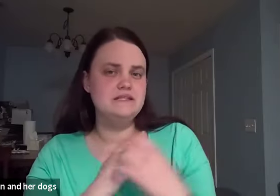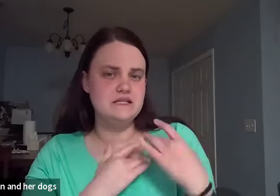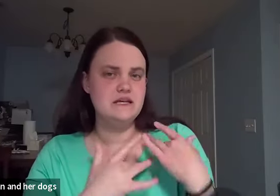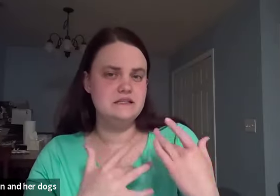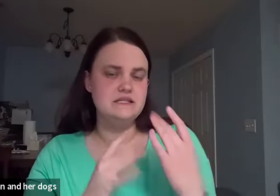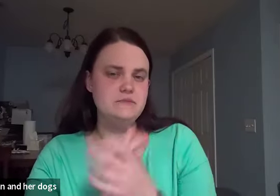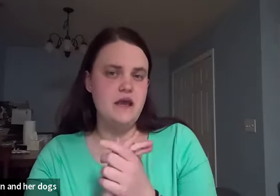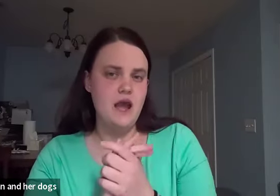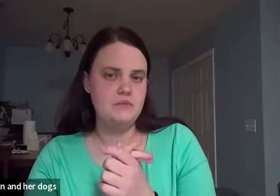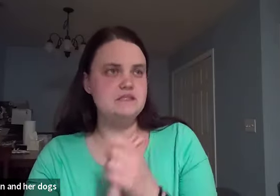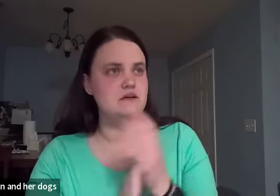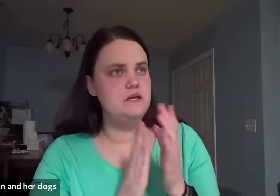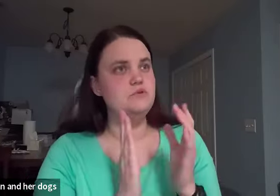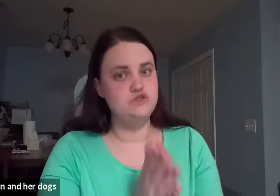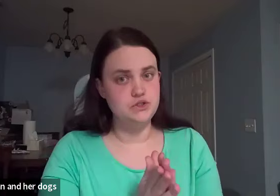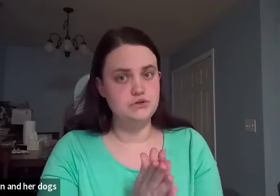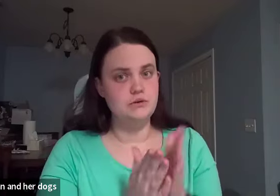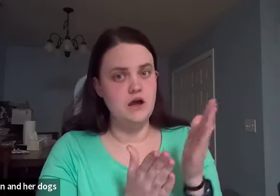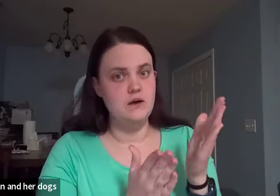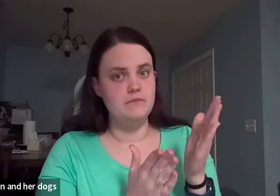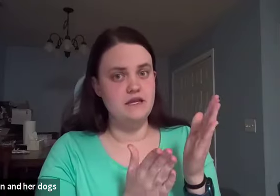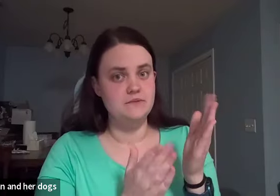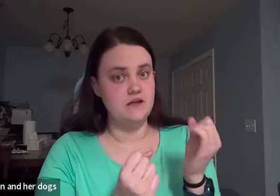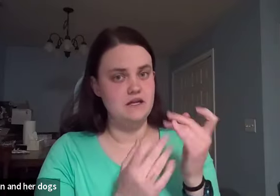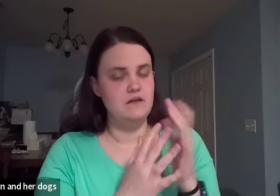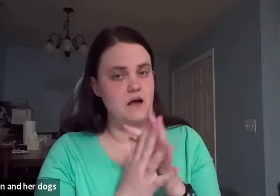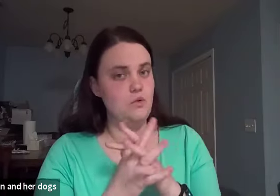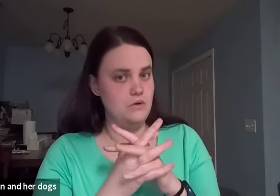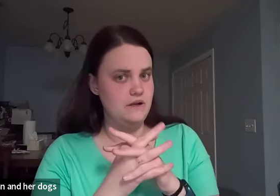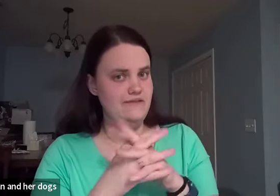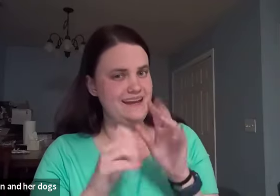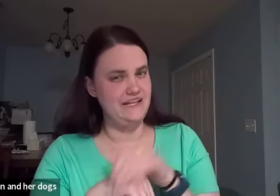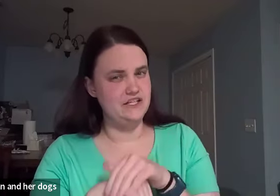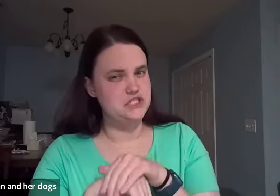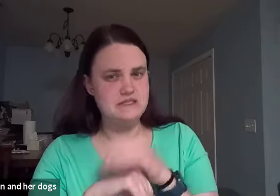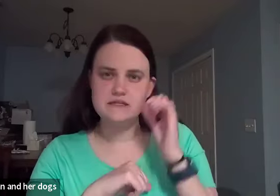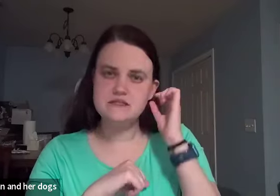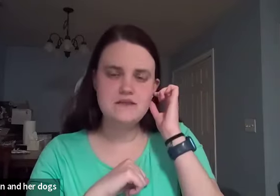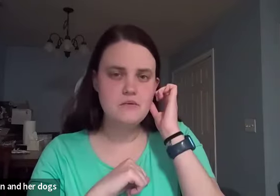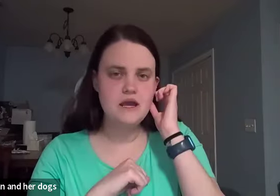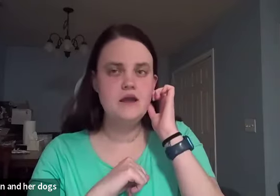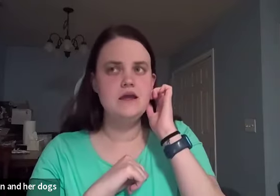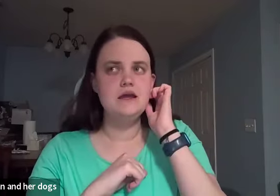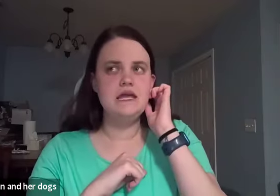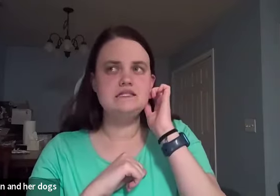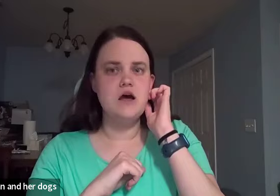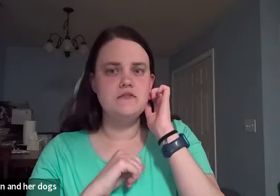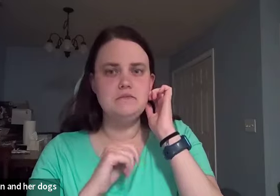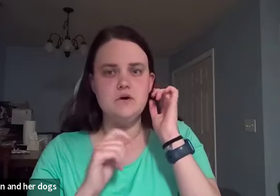It does kind of tend to be a habit. Some people do end up signing a lot more in that English sense than that way. It's not the